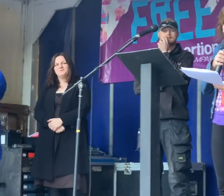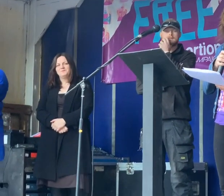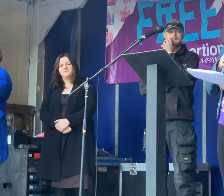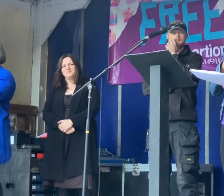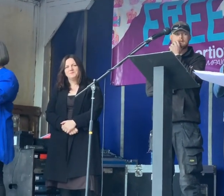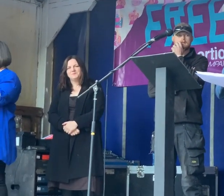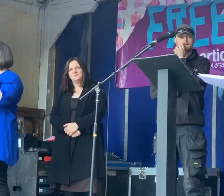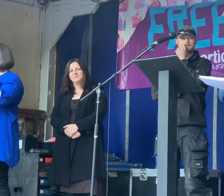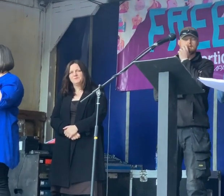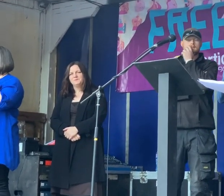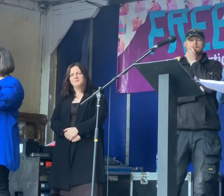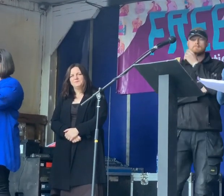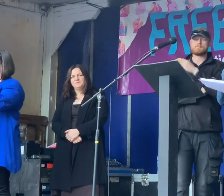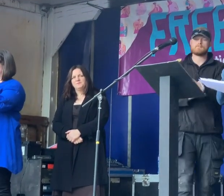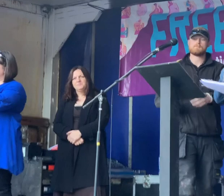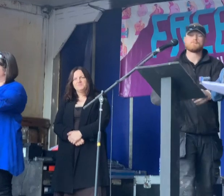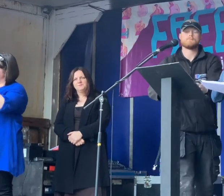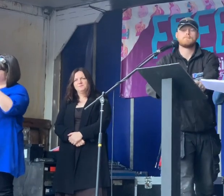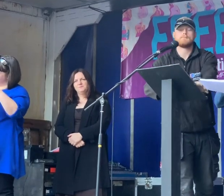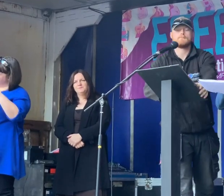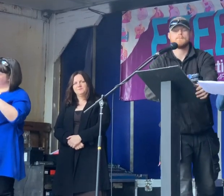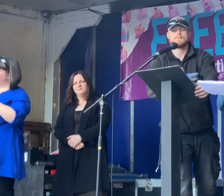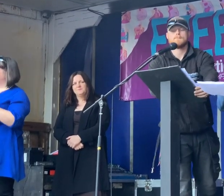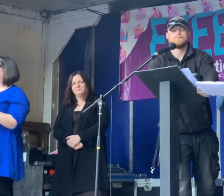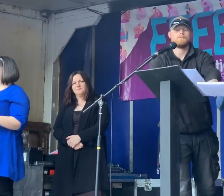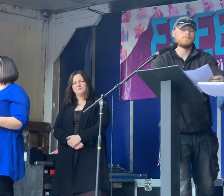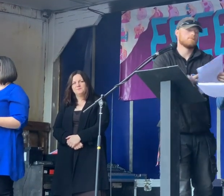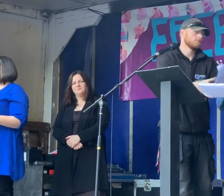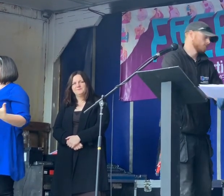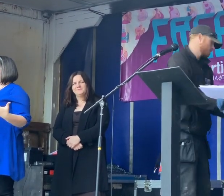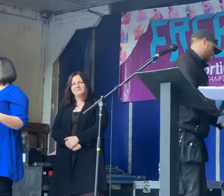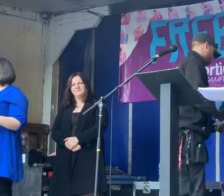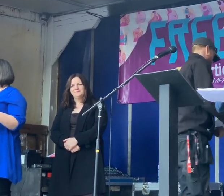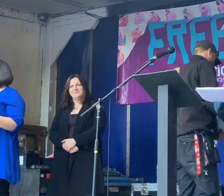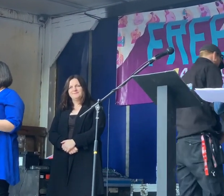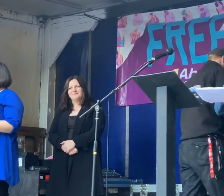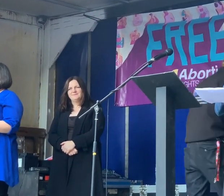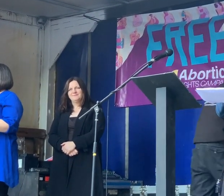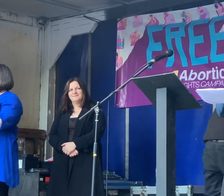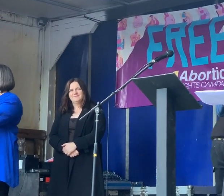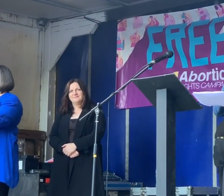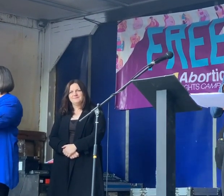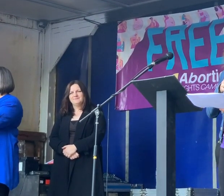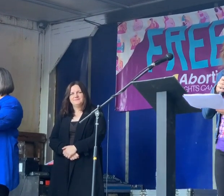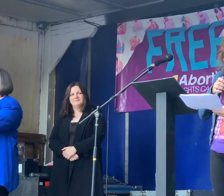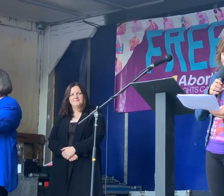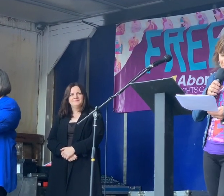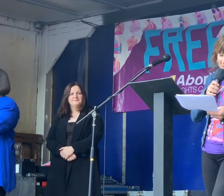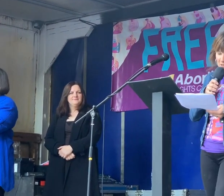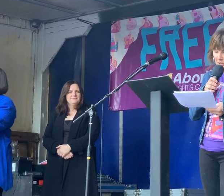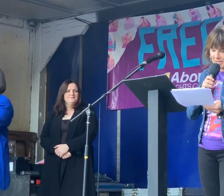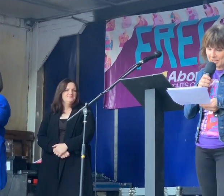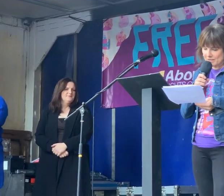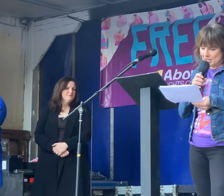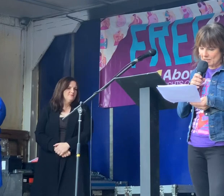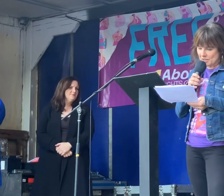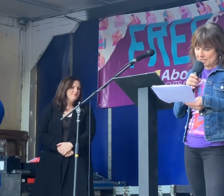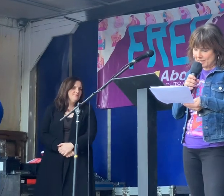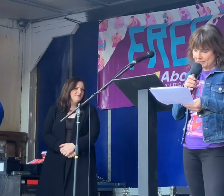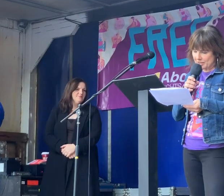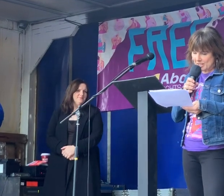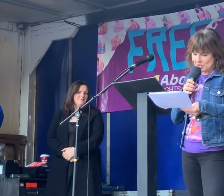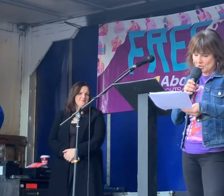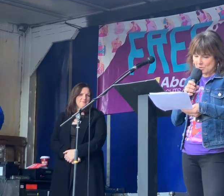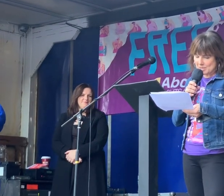representing 374,000 students across the island. You know, no big whoop. Former chair of USI Students for Choice, coordinator of